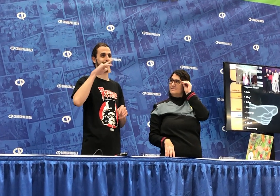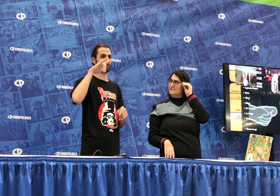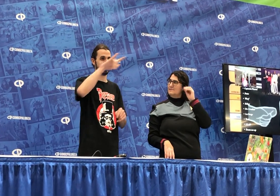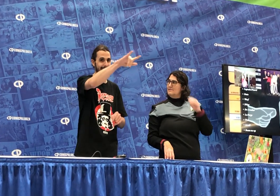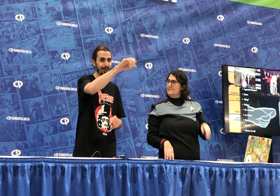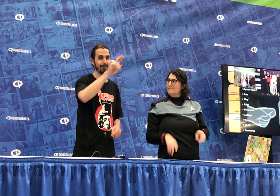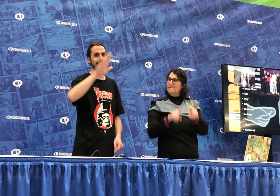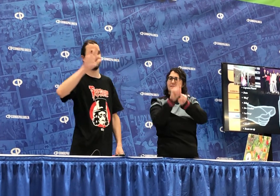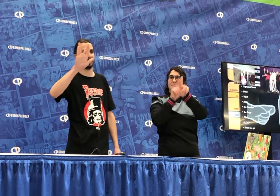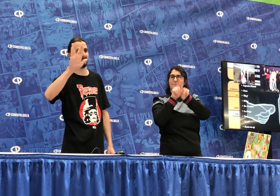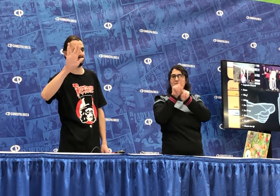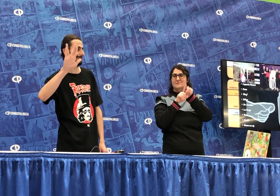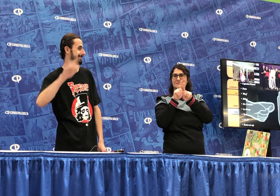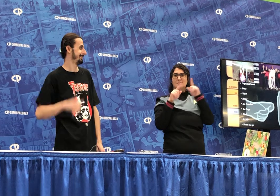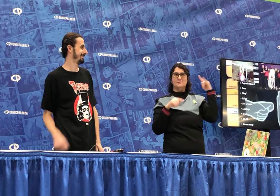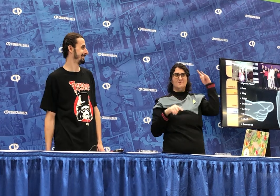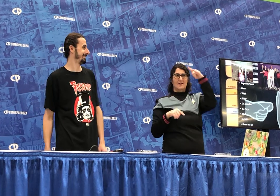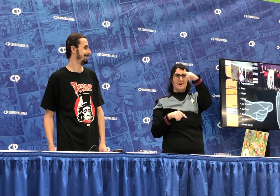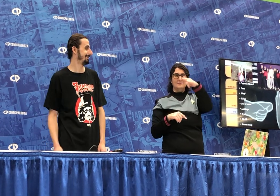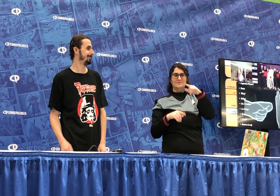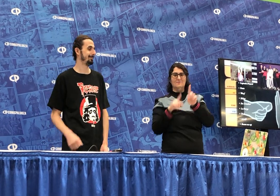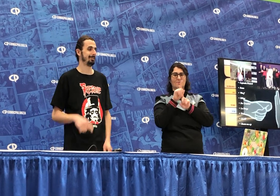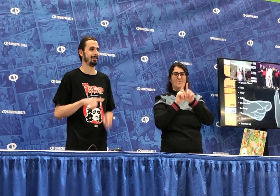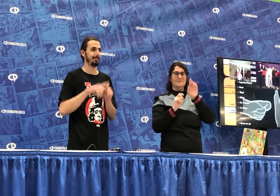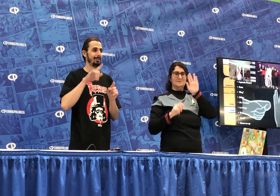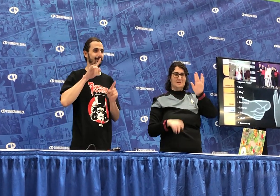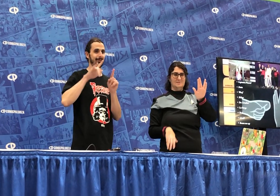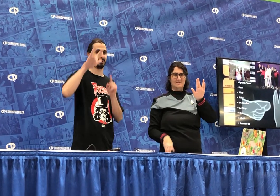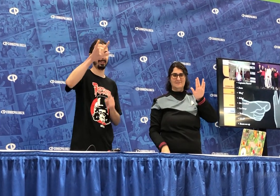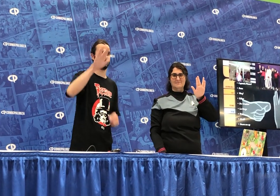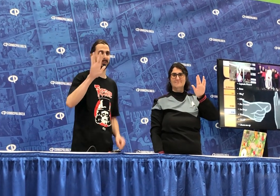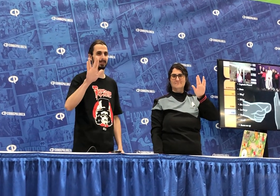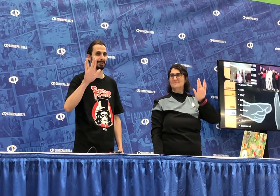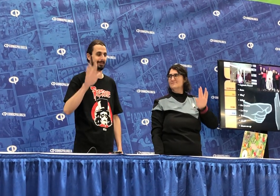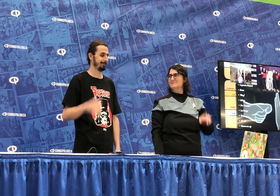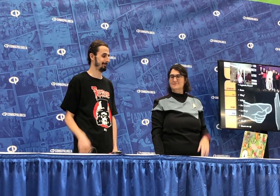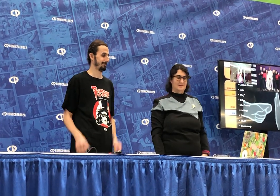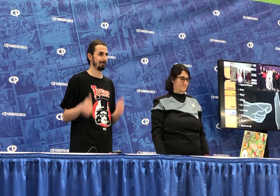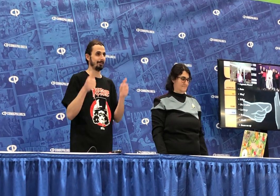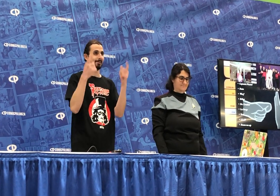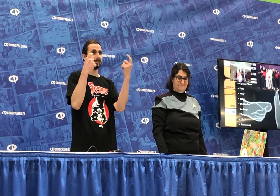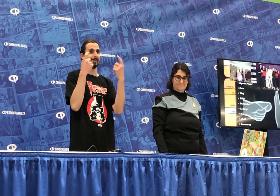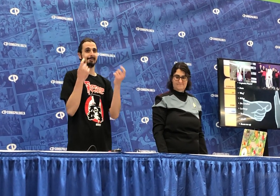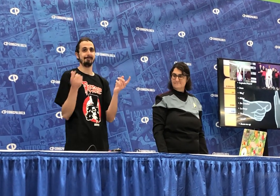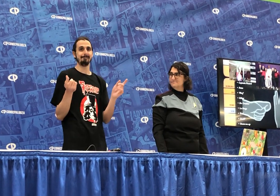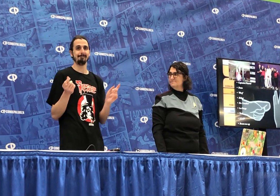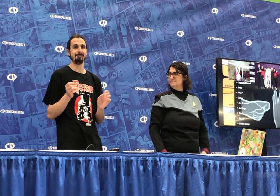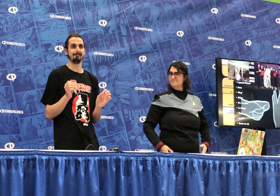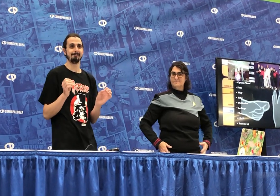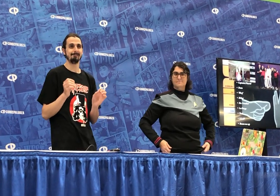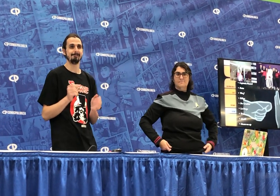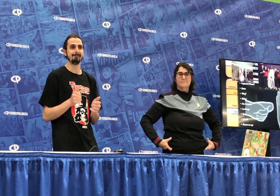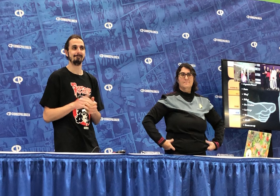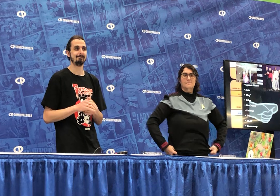Star Trek, or you can do the Vulcan hand symbol for Star Trek. Okay, any questions?